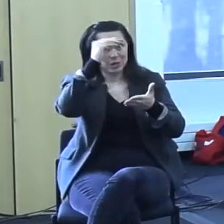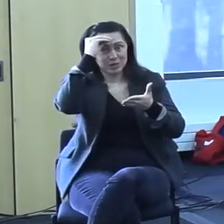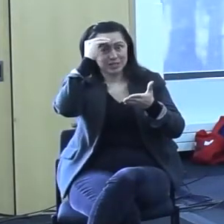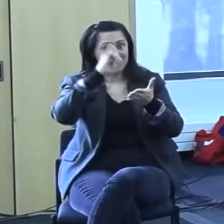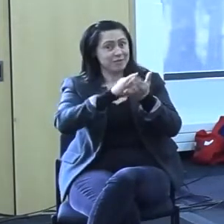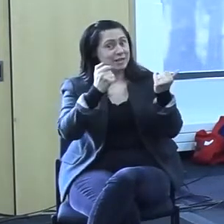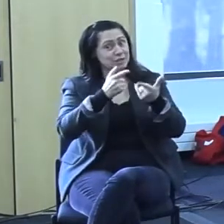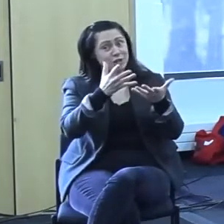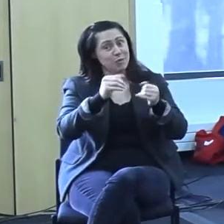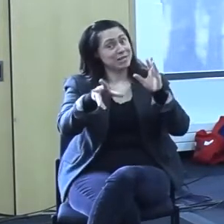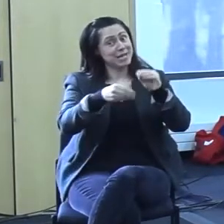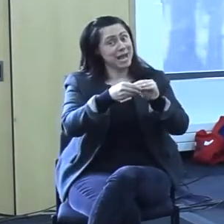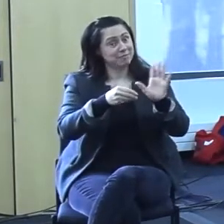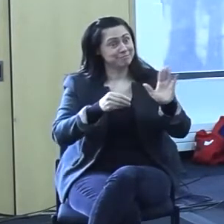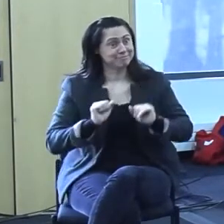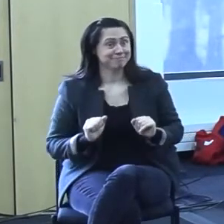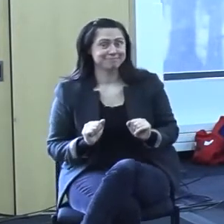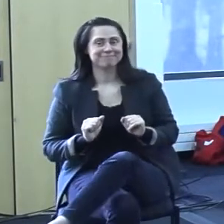That's all I wanted to add.